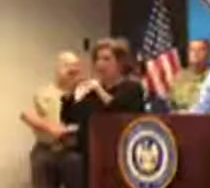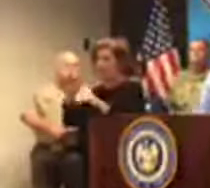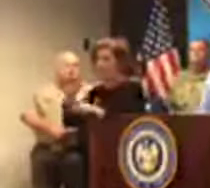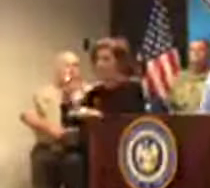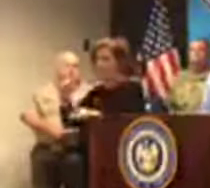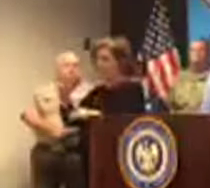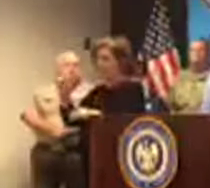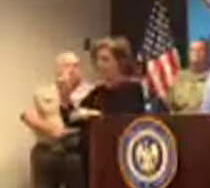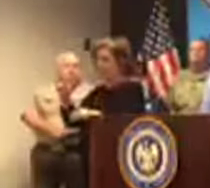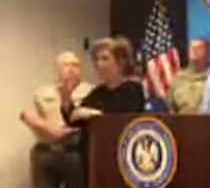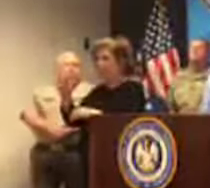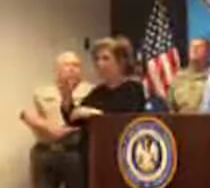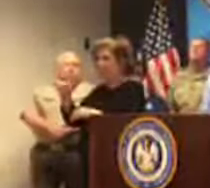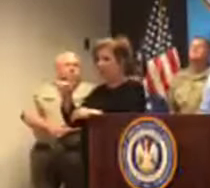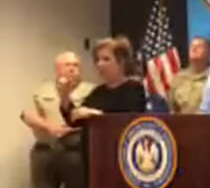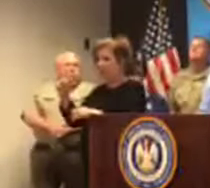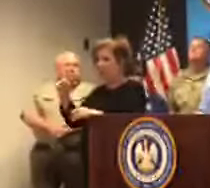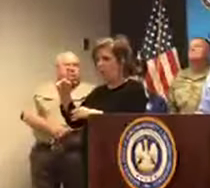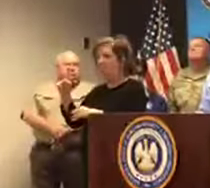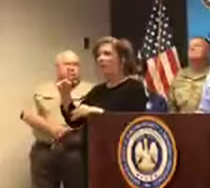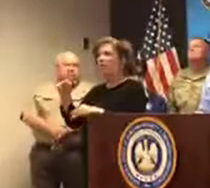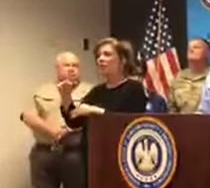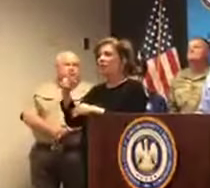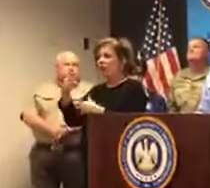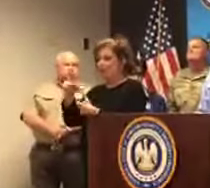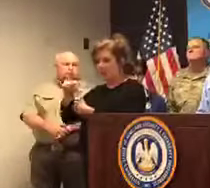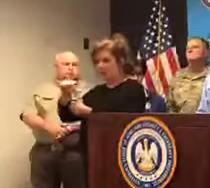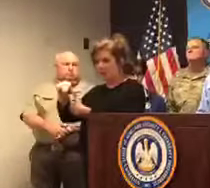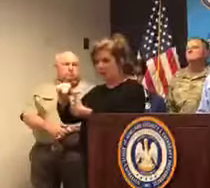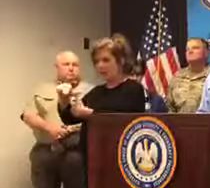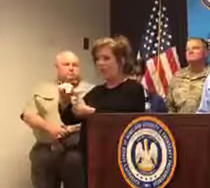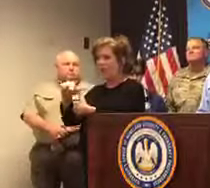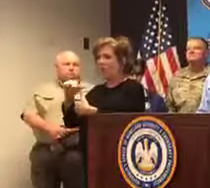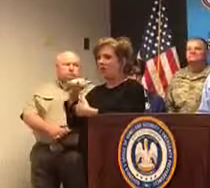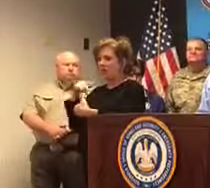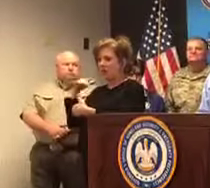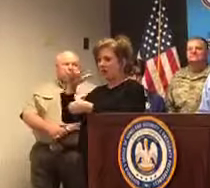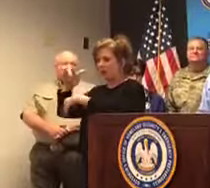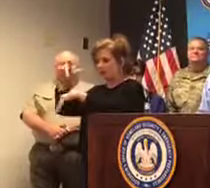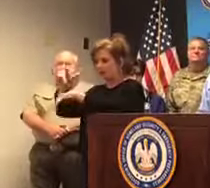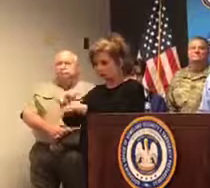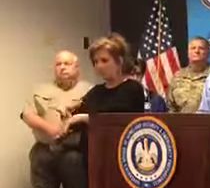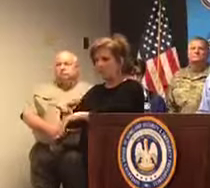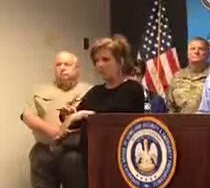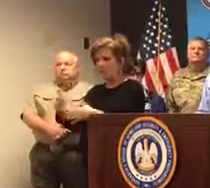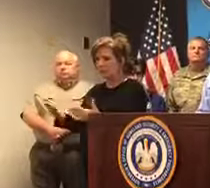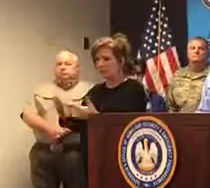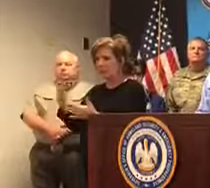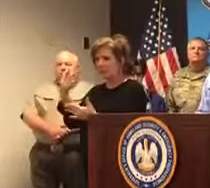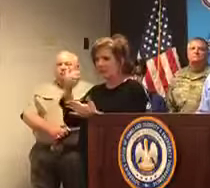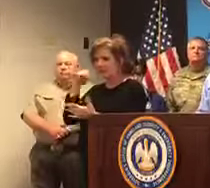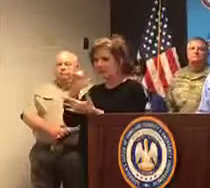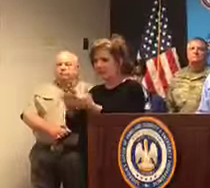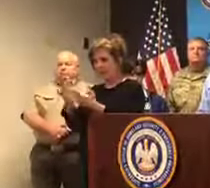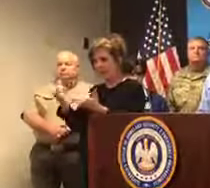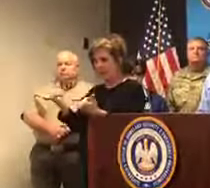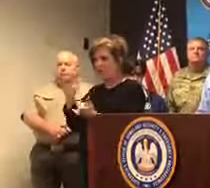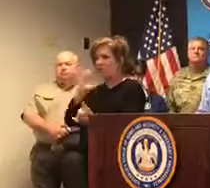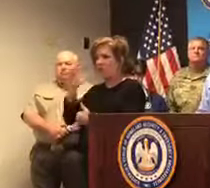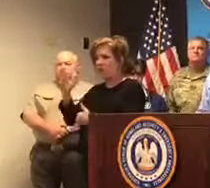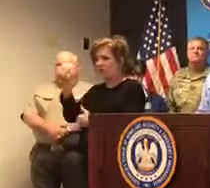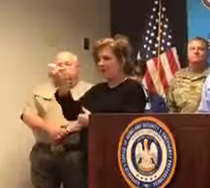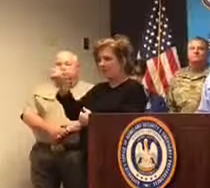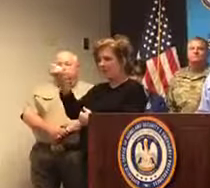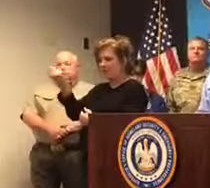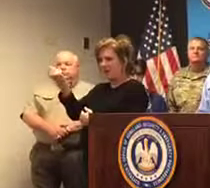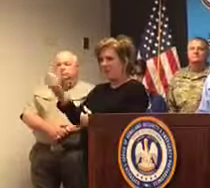1 hurricane at landfall, which at this time we believe will be Saturday morning and will